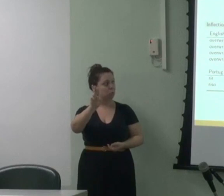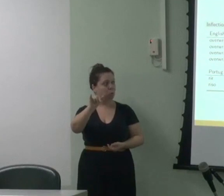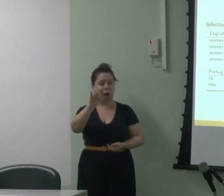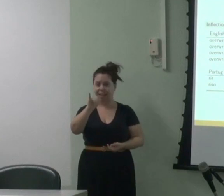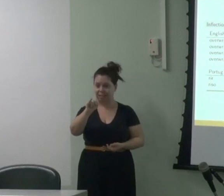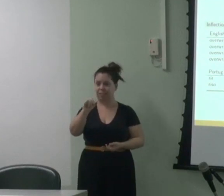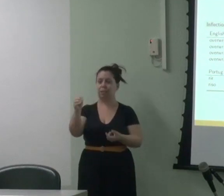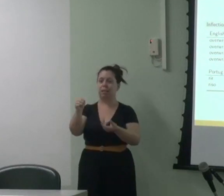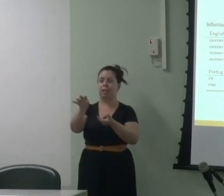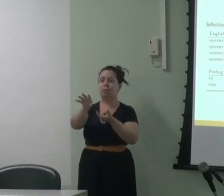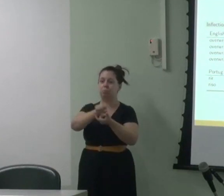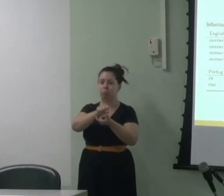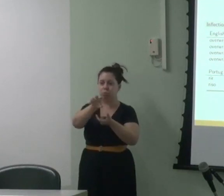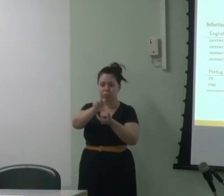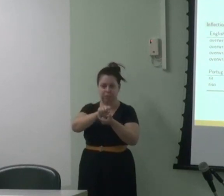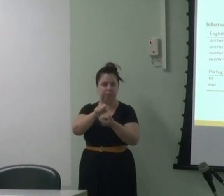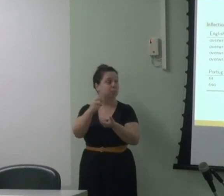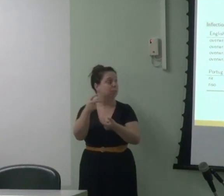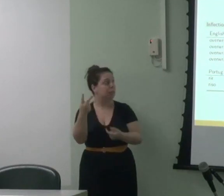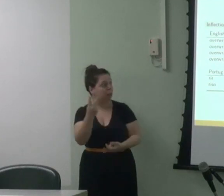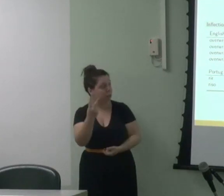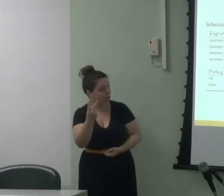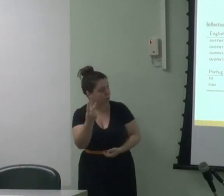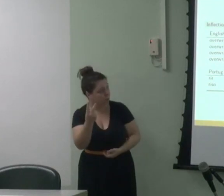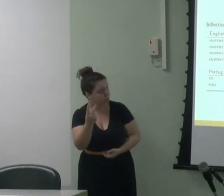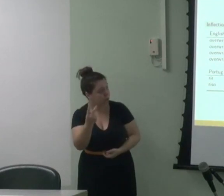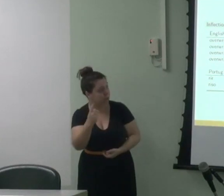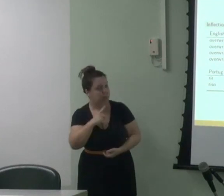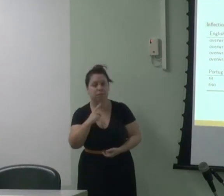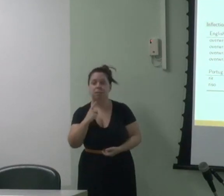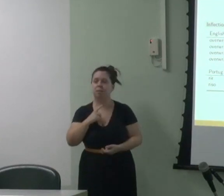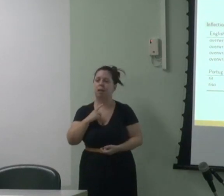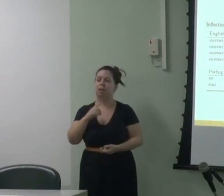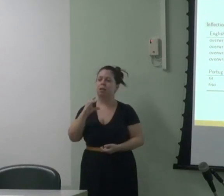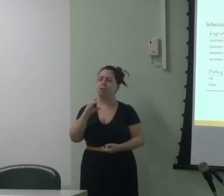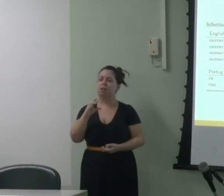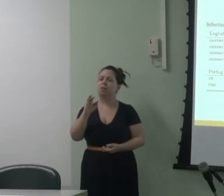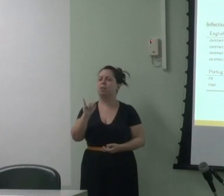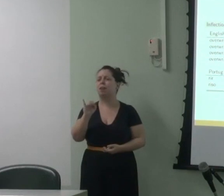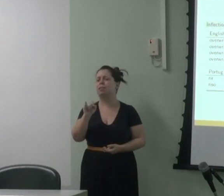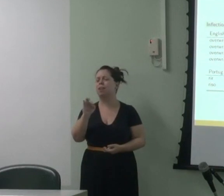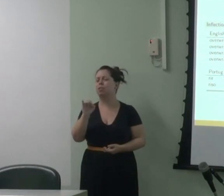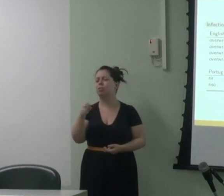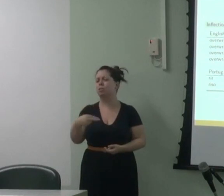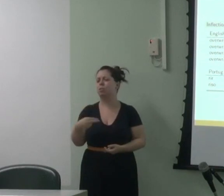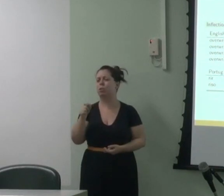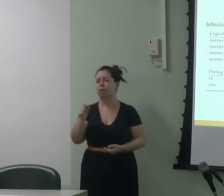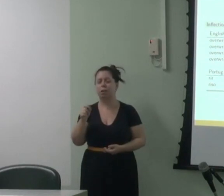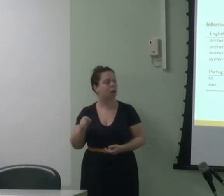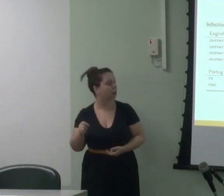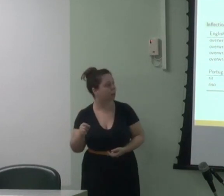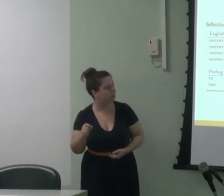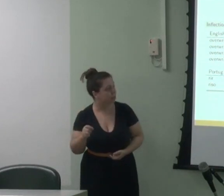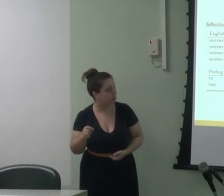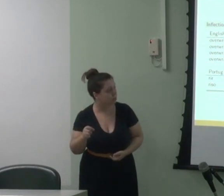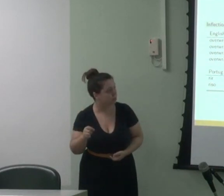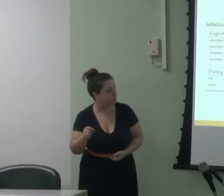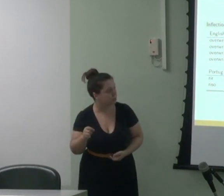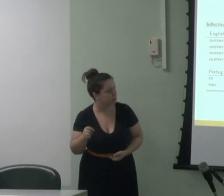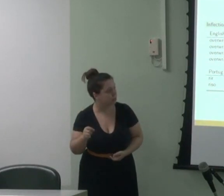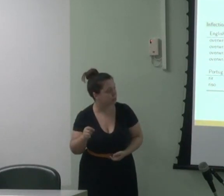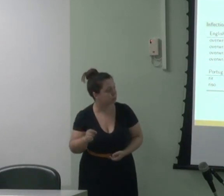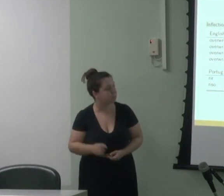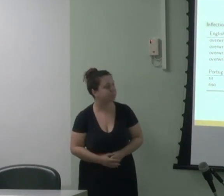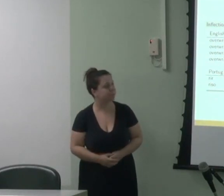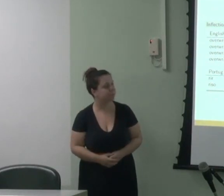to derivation, and in the second column we have the citation form of the output of derivation. So there is the derivative, so we